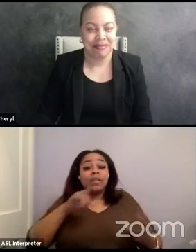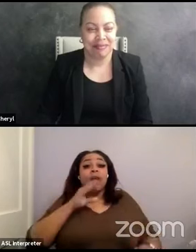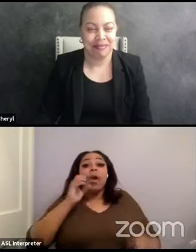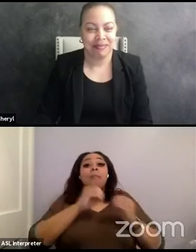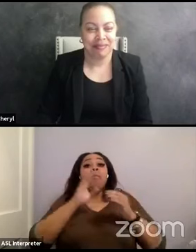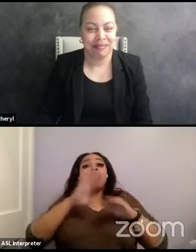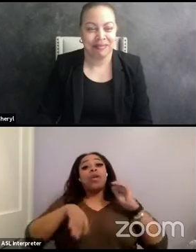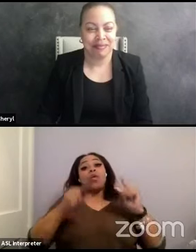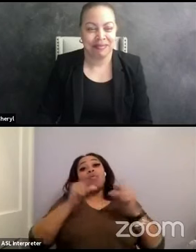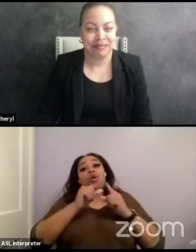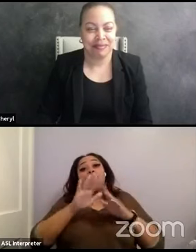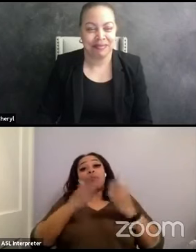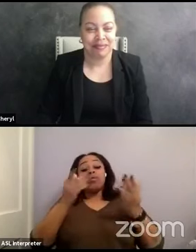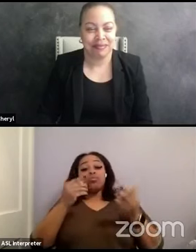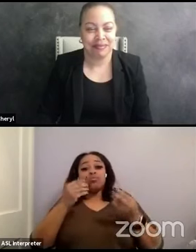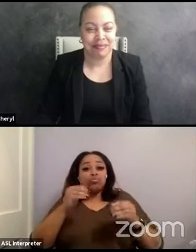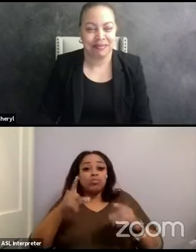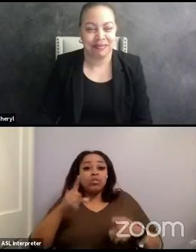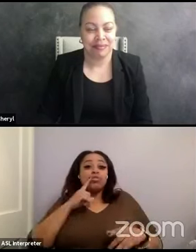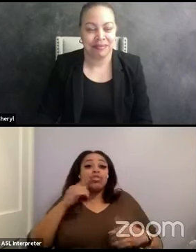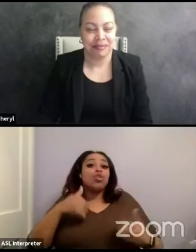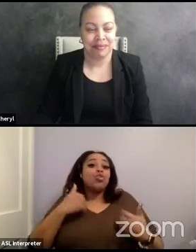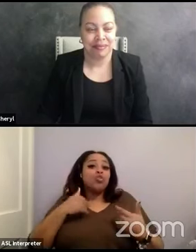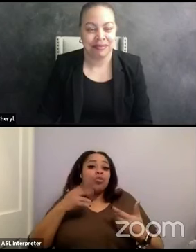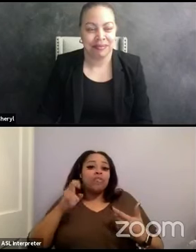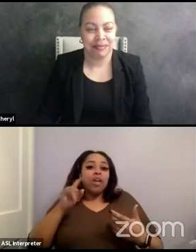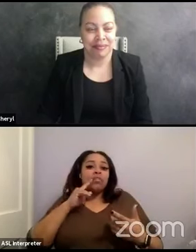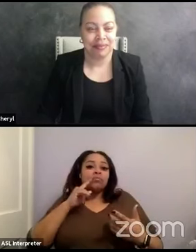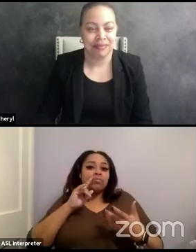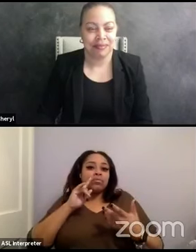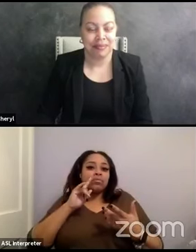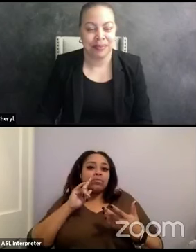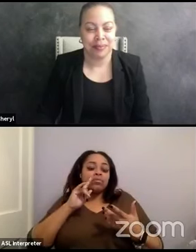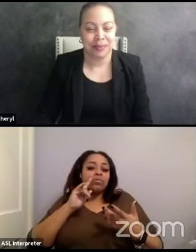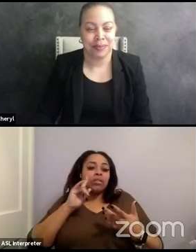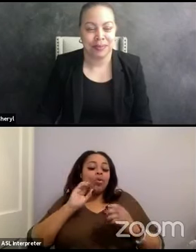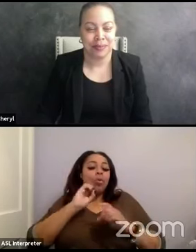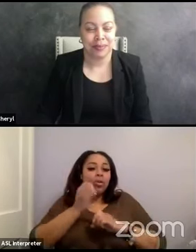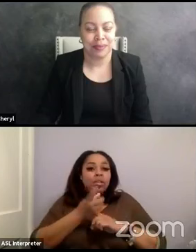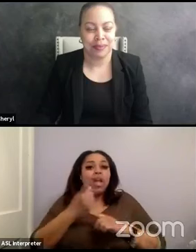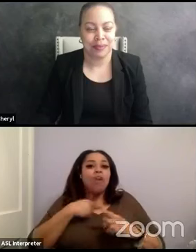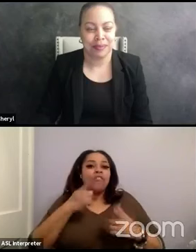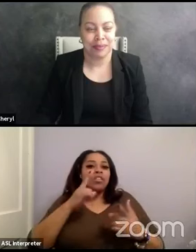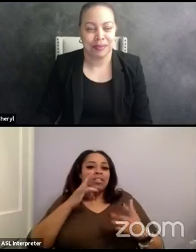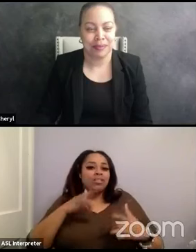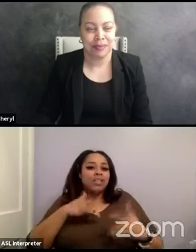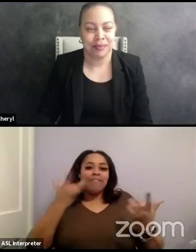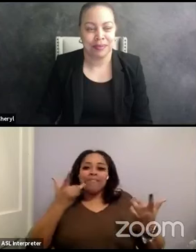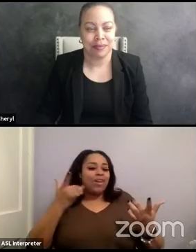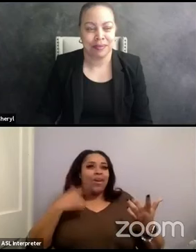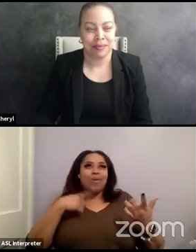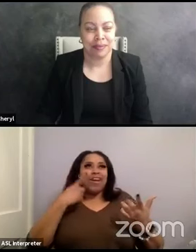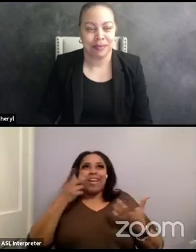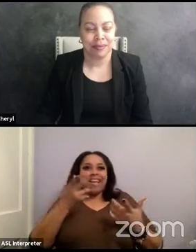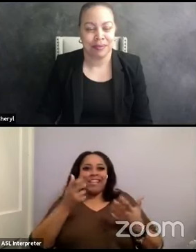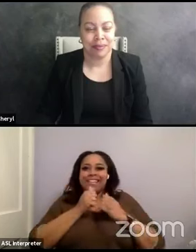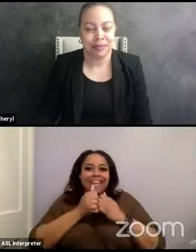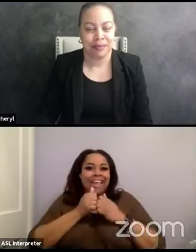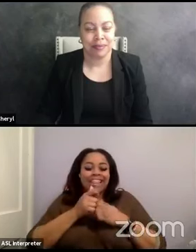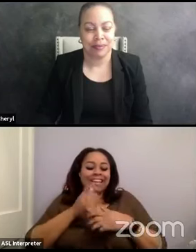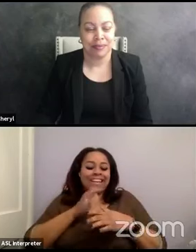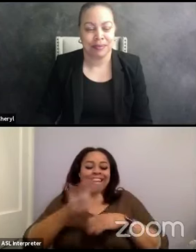Words Bookstore, which is a youth ran organization who I really wanted to do this event with, but we just couldn't get our stuff together in